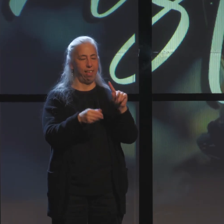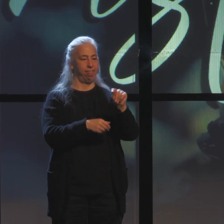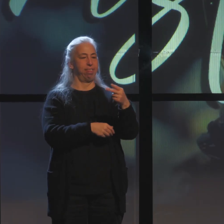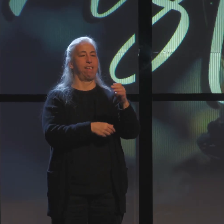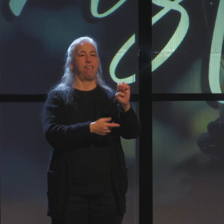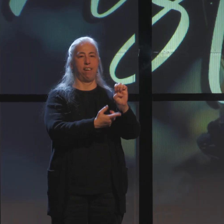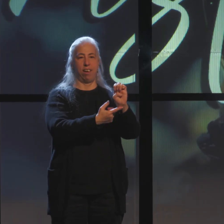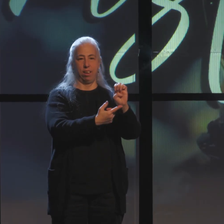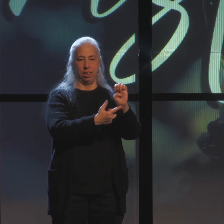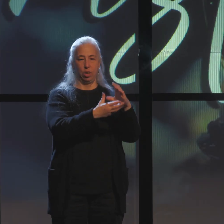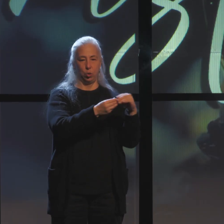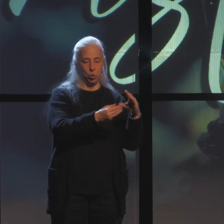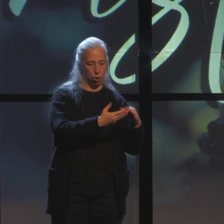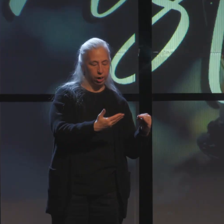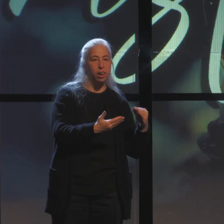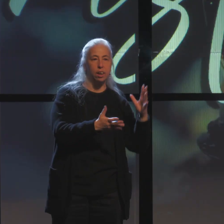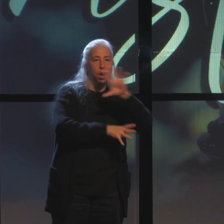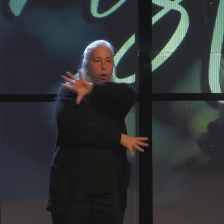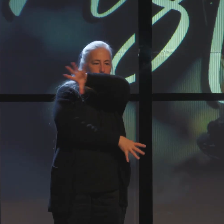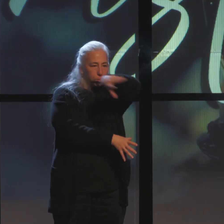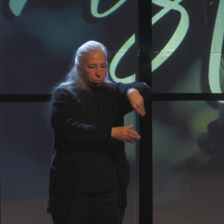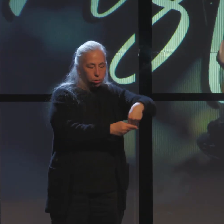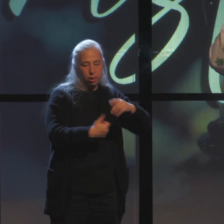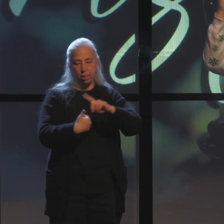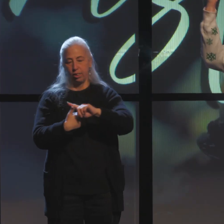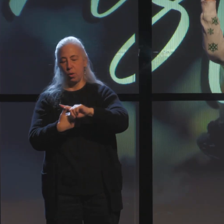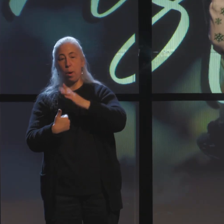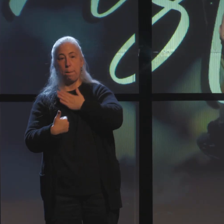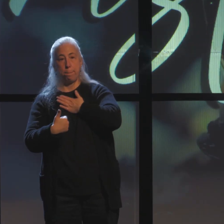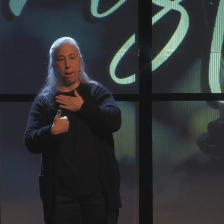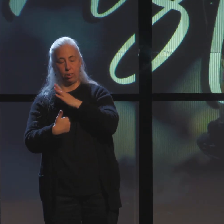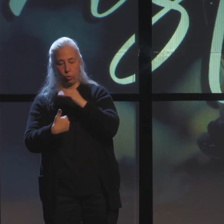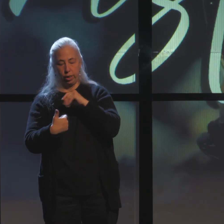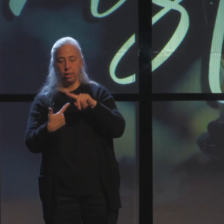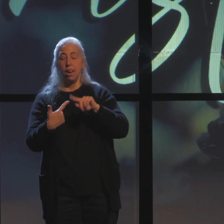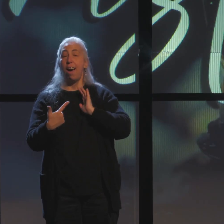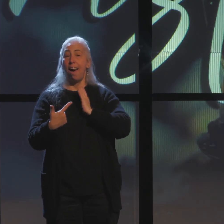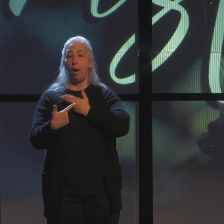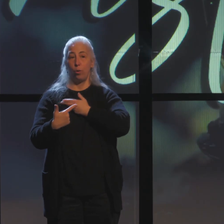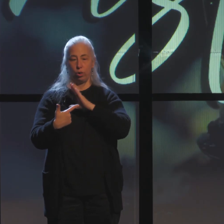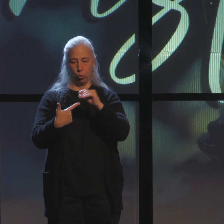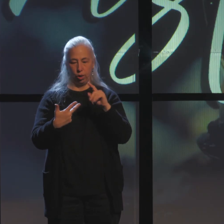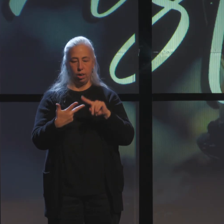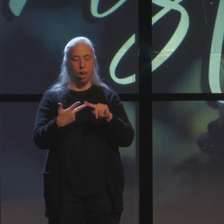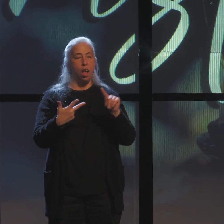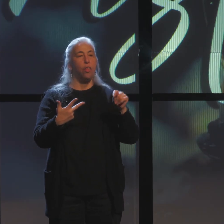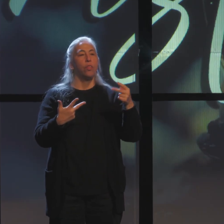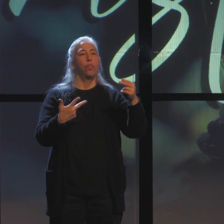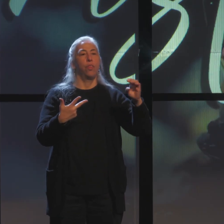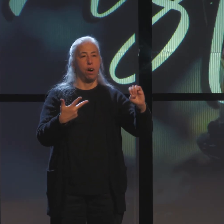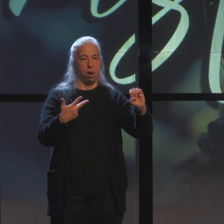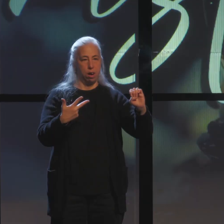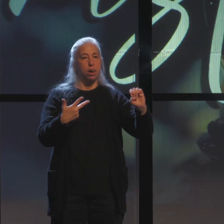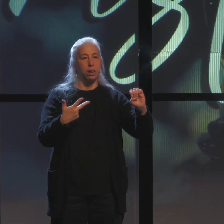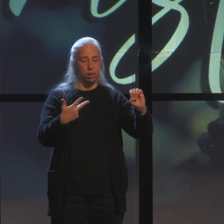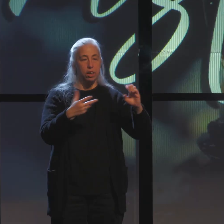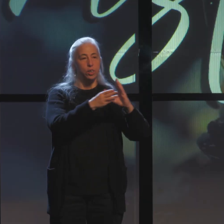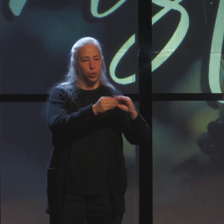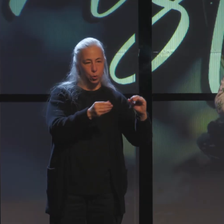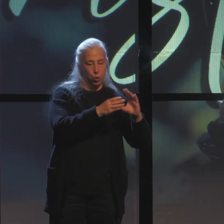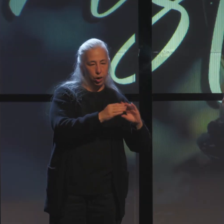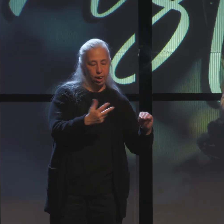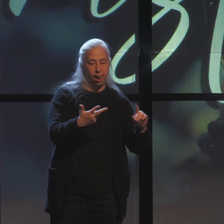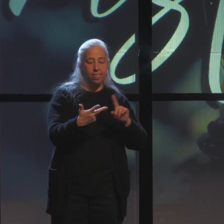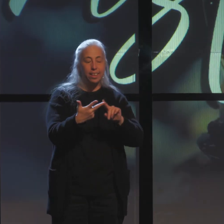we have my story, our story, and the story. And the story holds